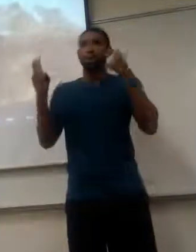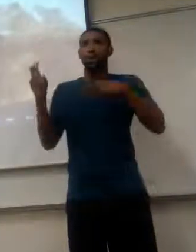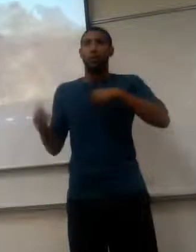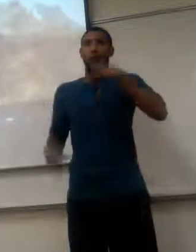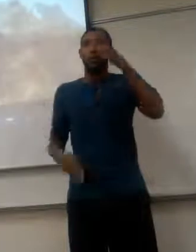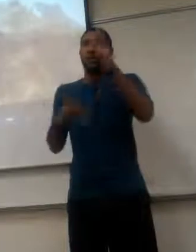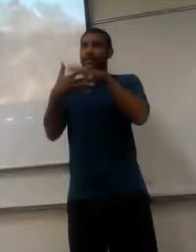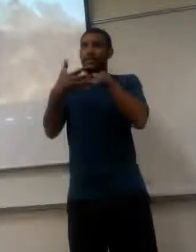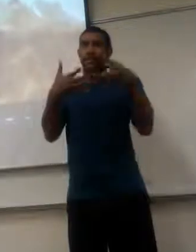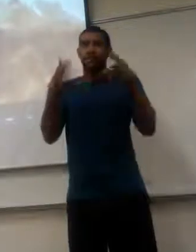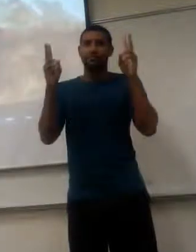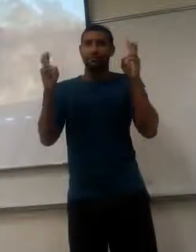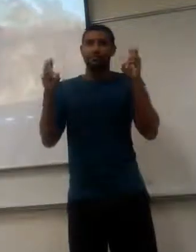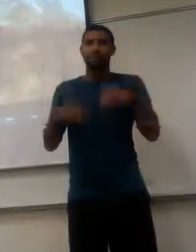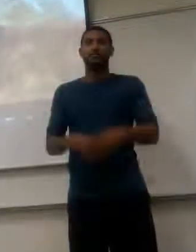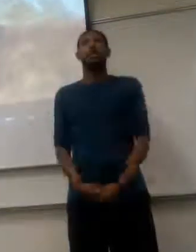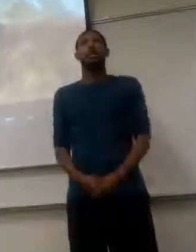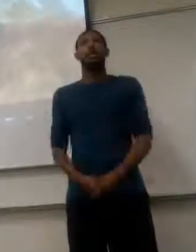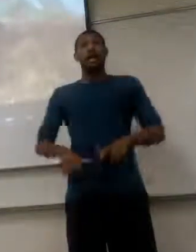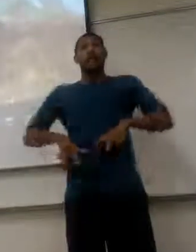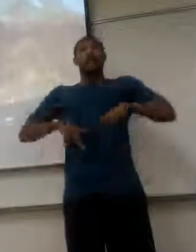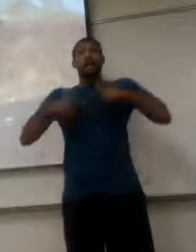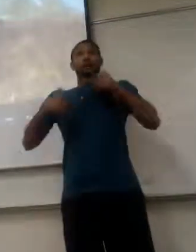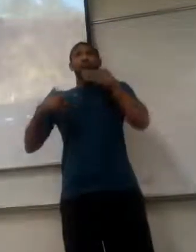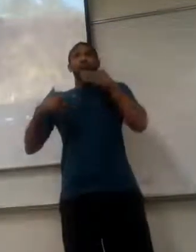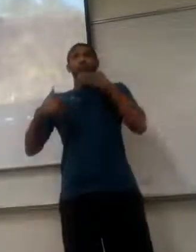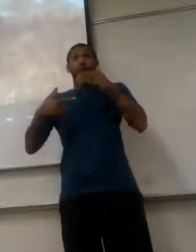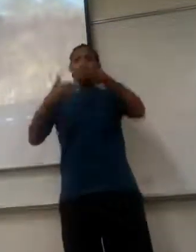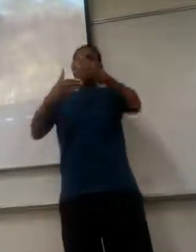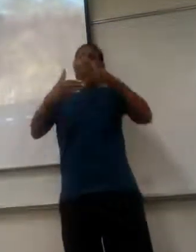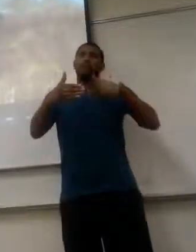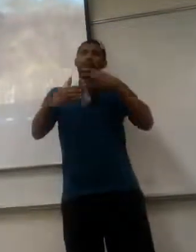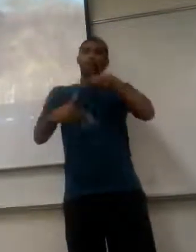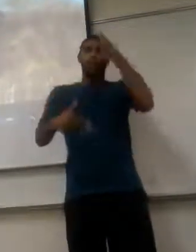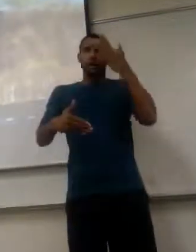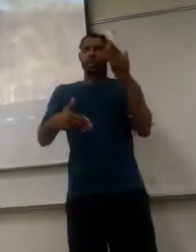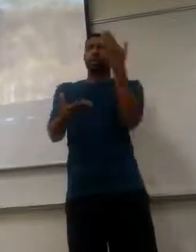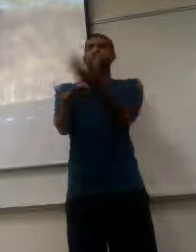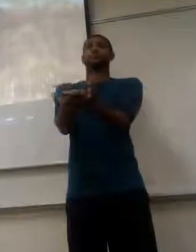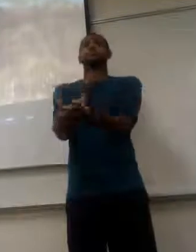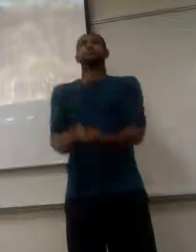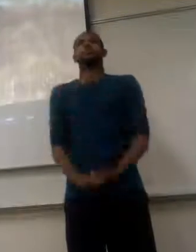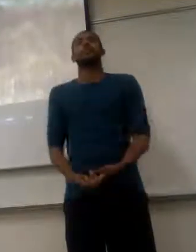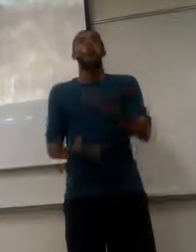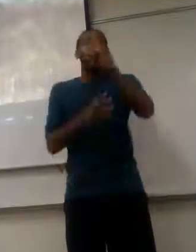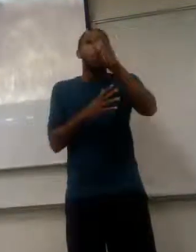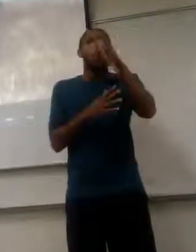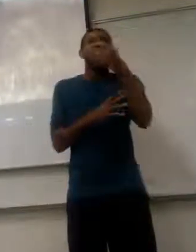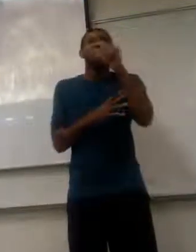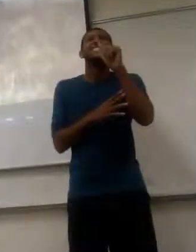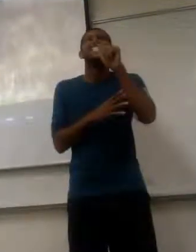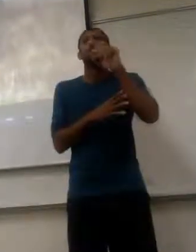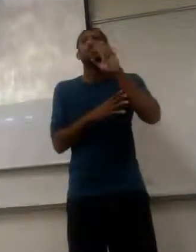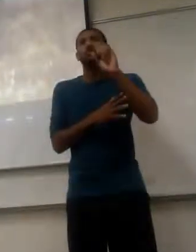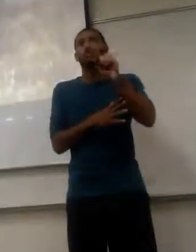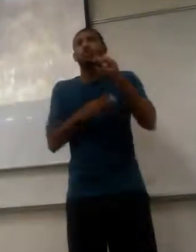Life was good before the white man came. The Wasichu, as we call them, had not yet chased us out of the land